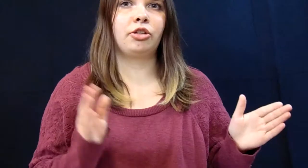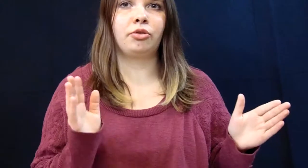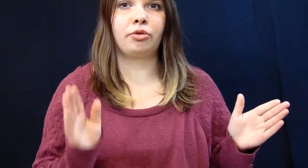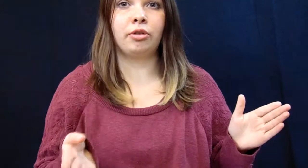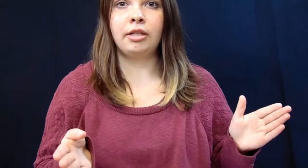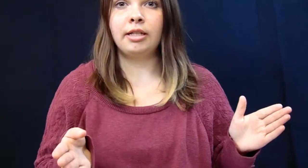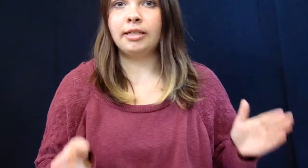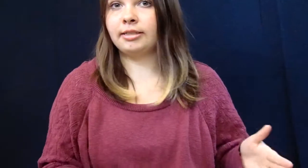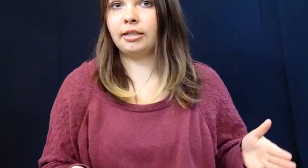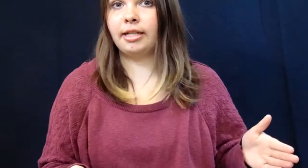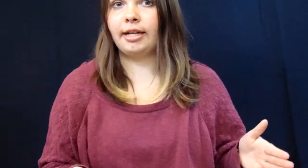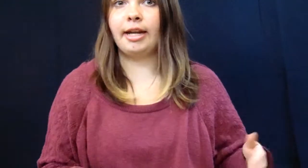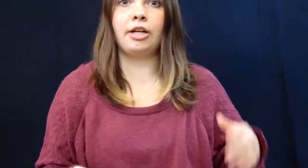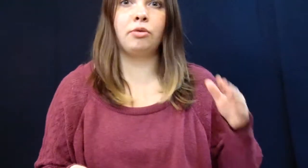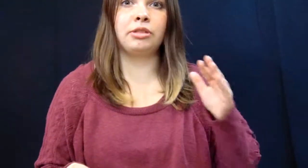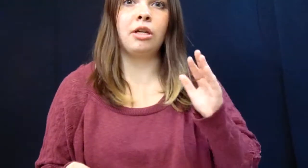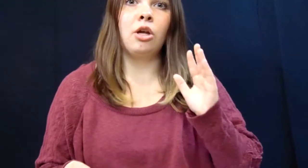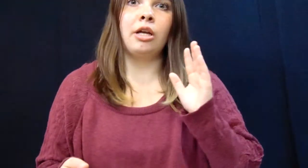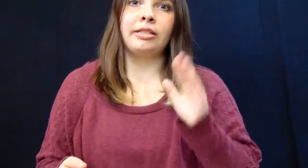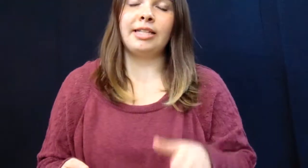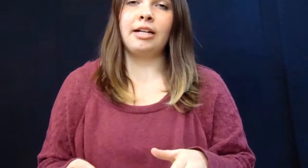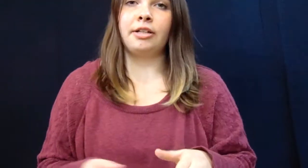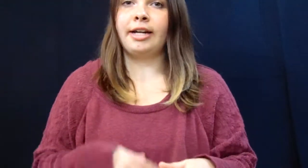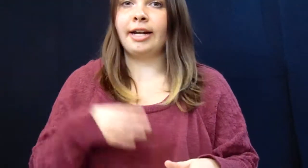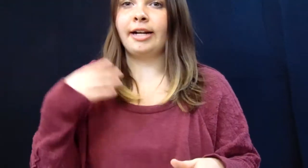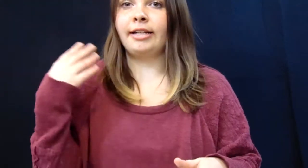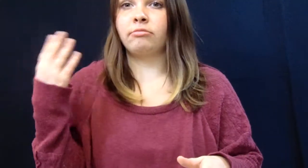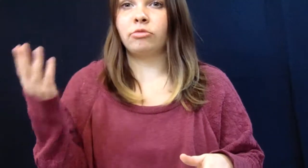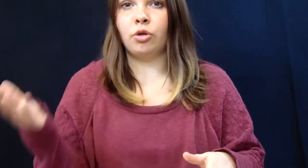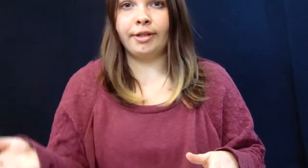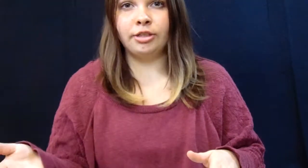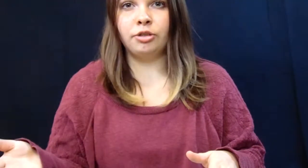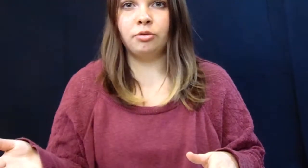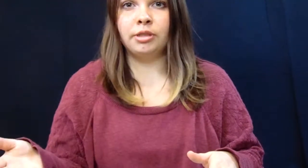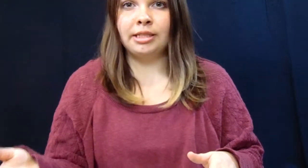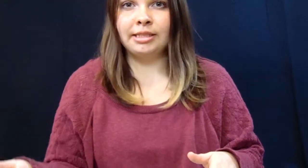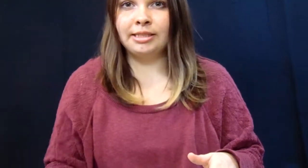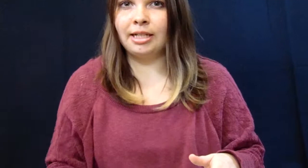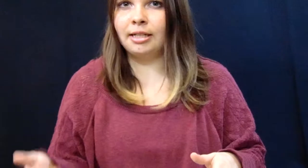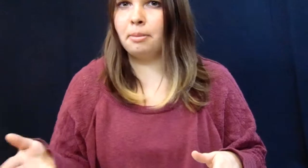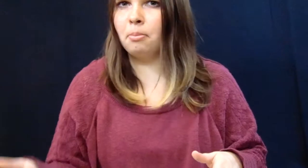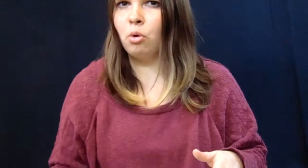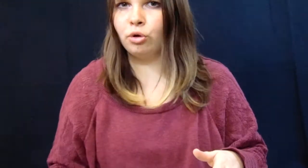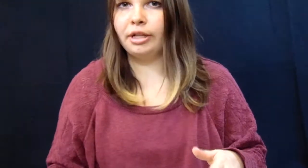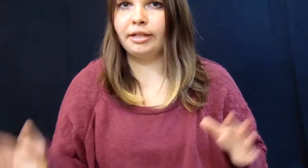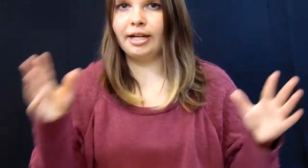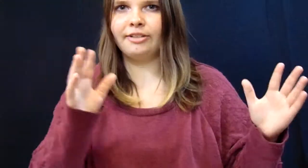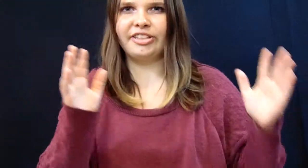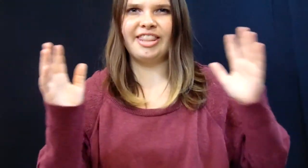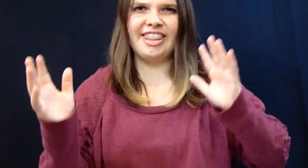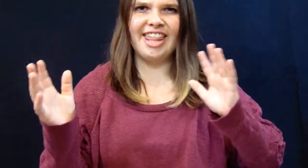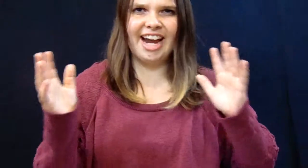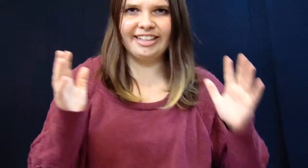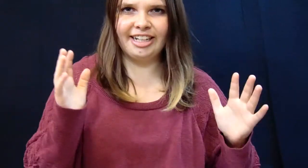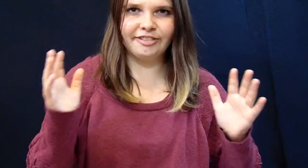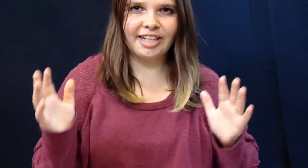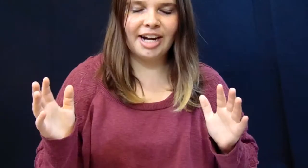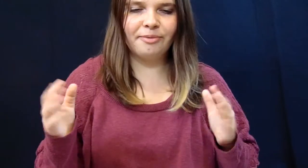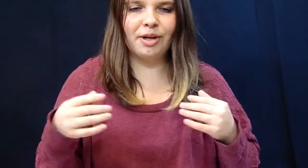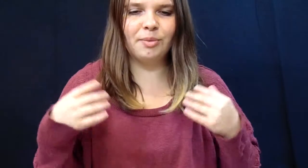through Sunday and it was Saturday night going into Sunday morning kind of that kind of time frame